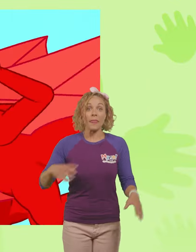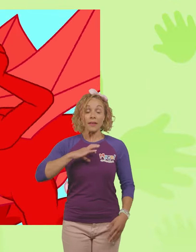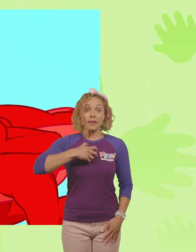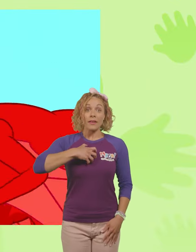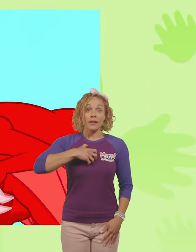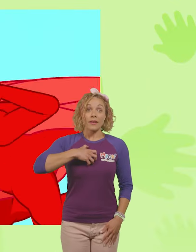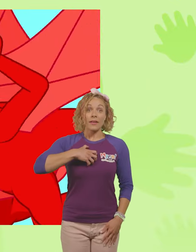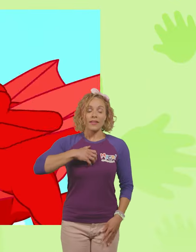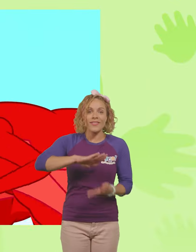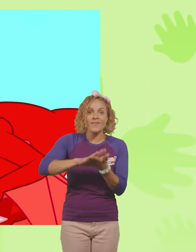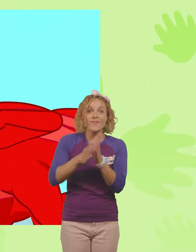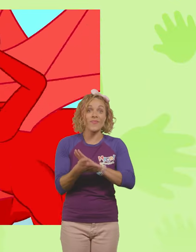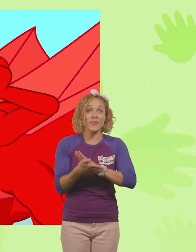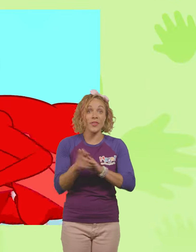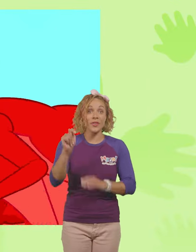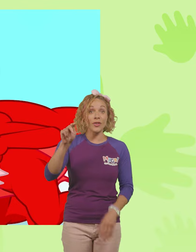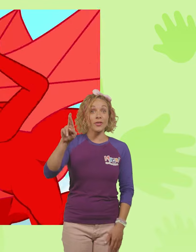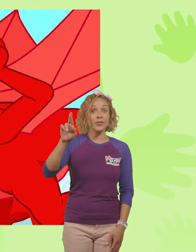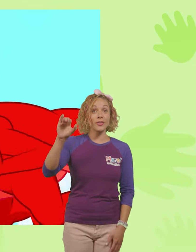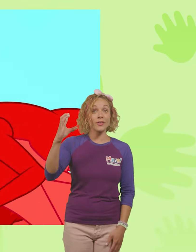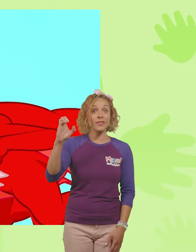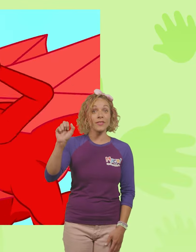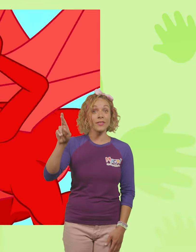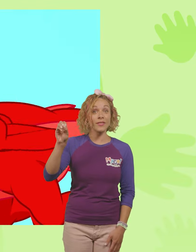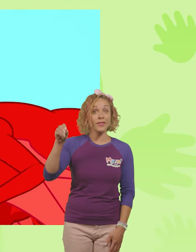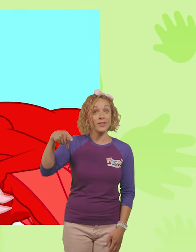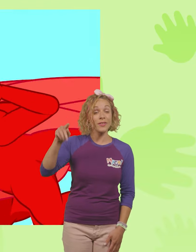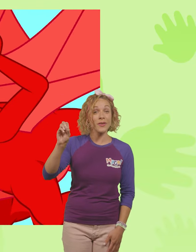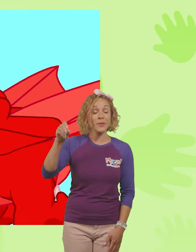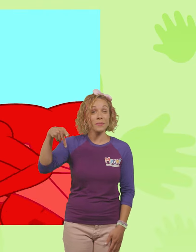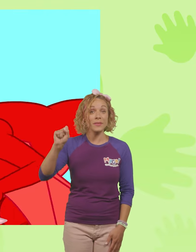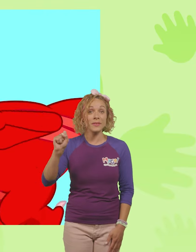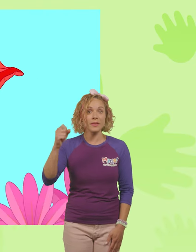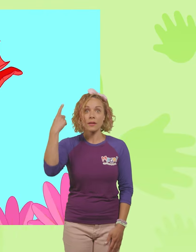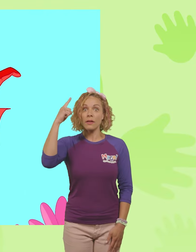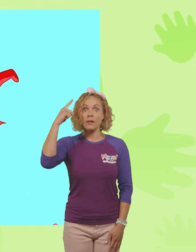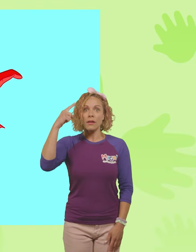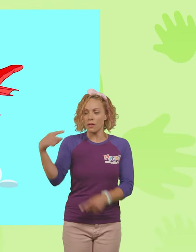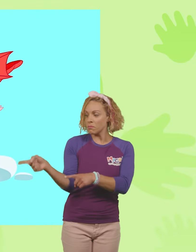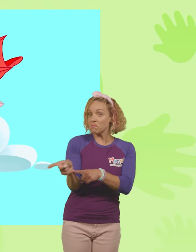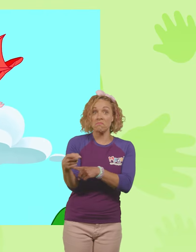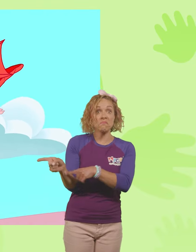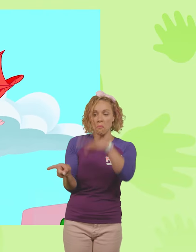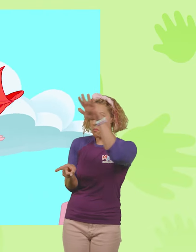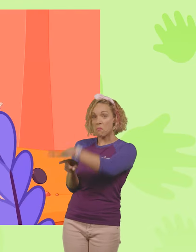Morphle, morph into a triceratops so you can pin down its tail.